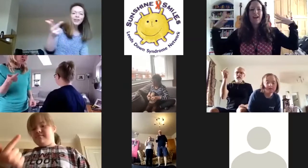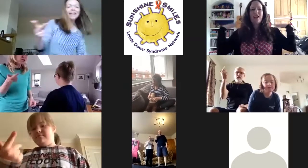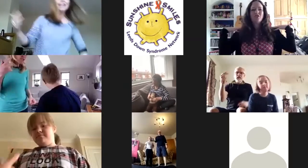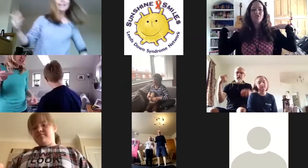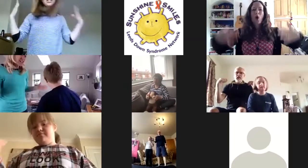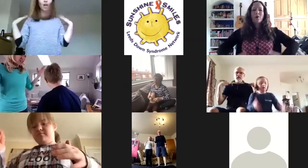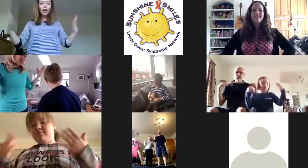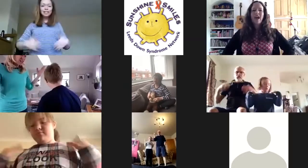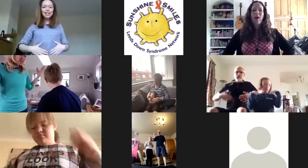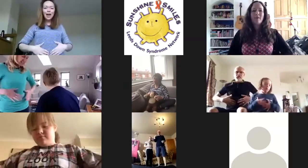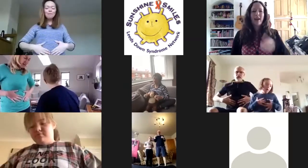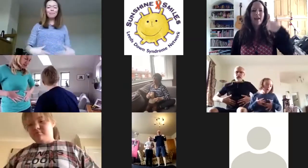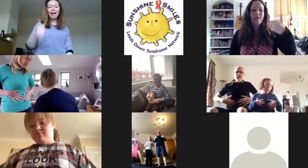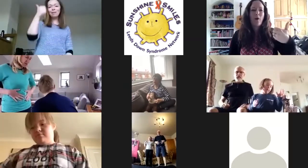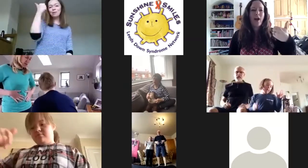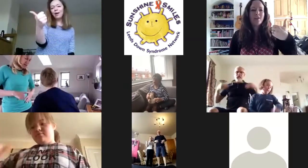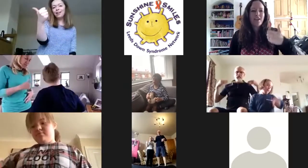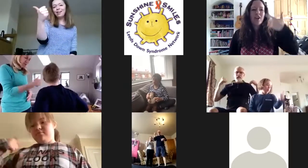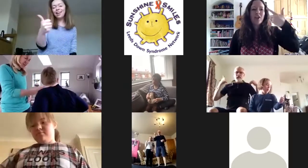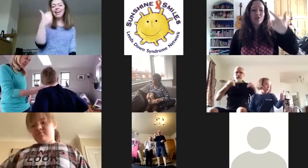1, 2, 3, shoulders, tummy, baby